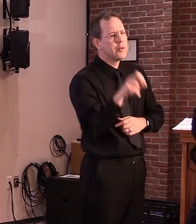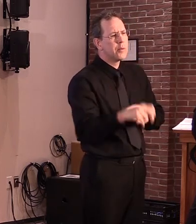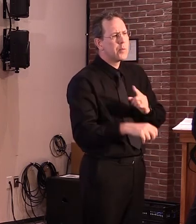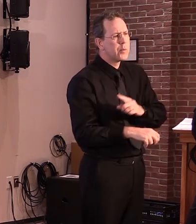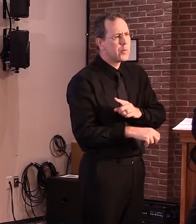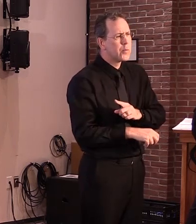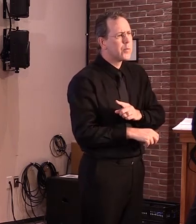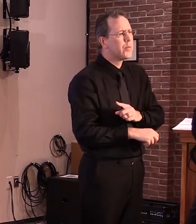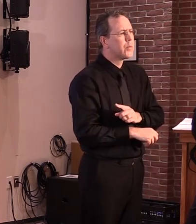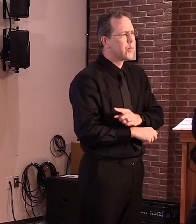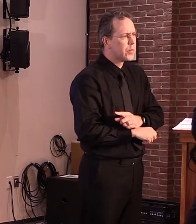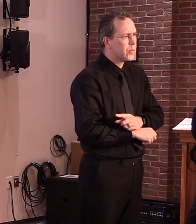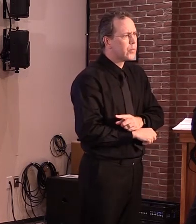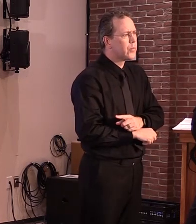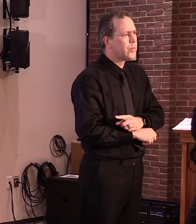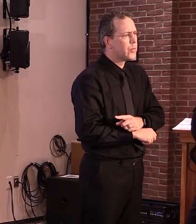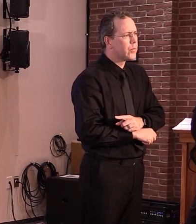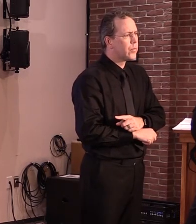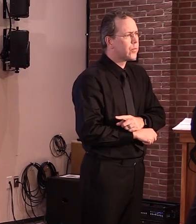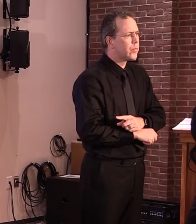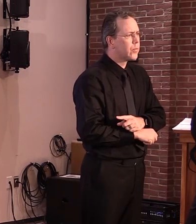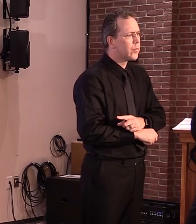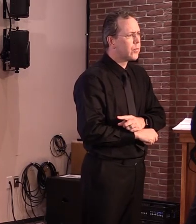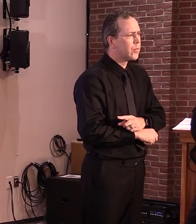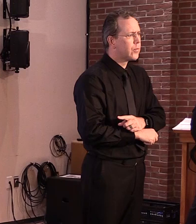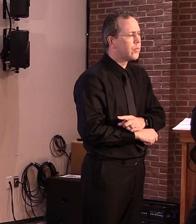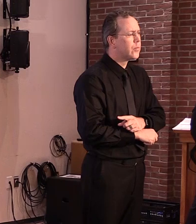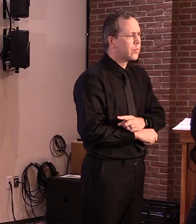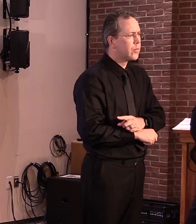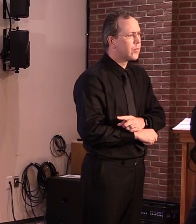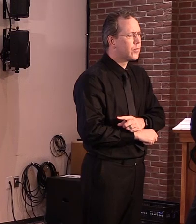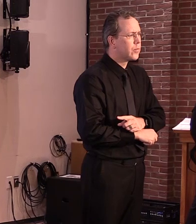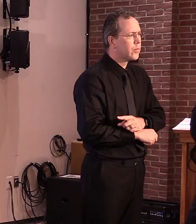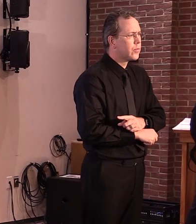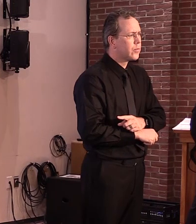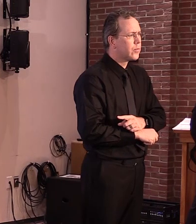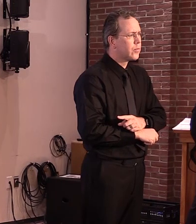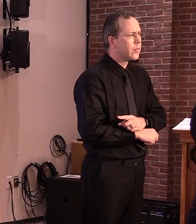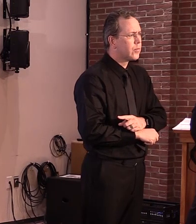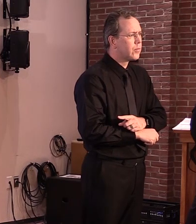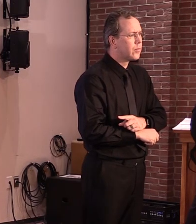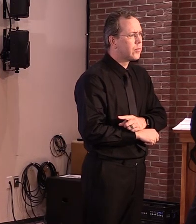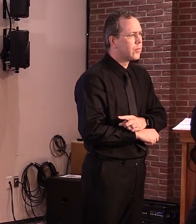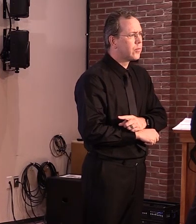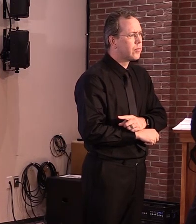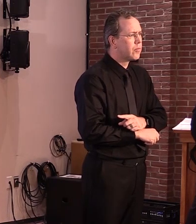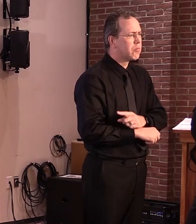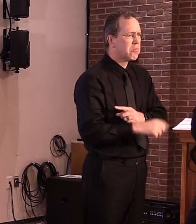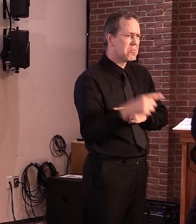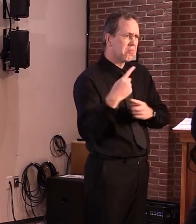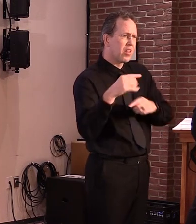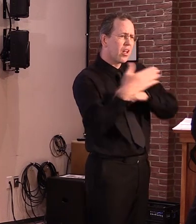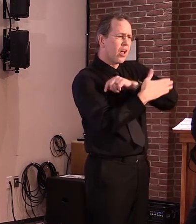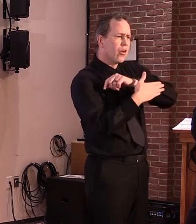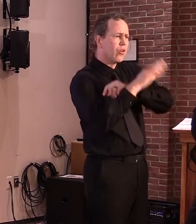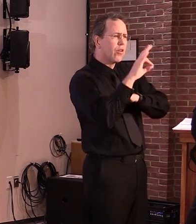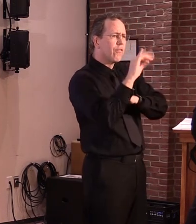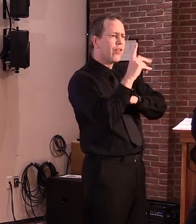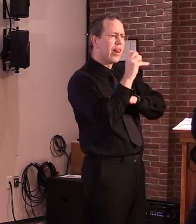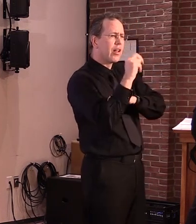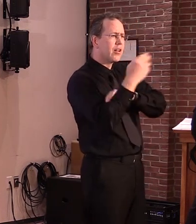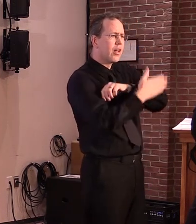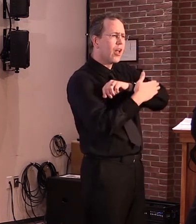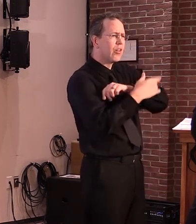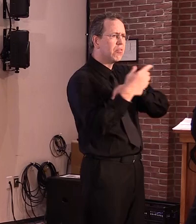so long since there's been a new case, I know from some people there's a perception that there really is a lack